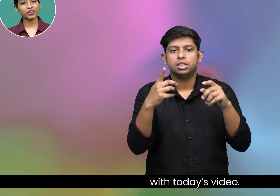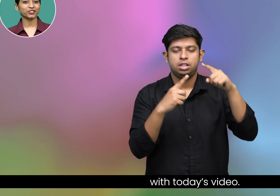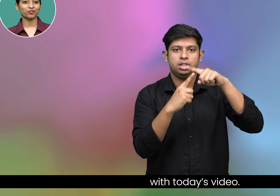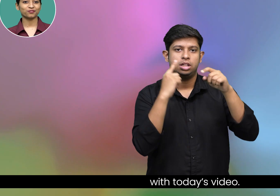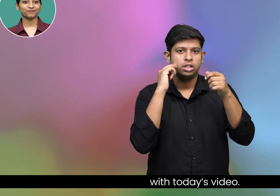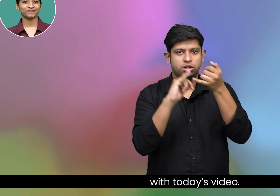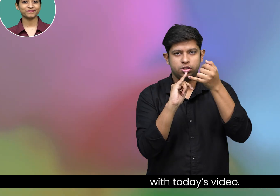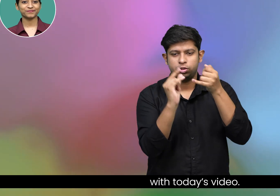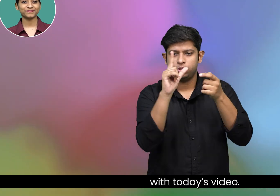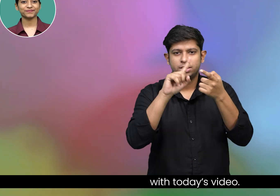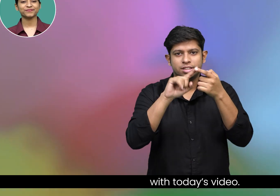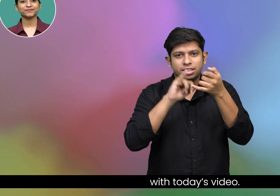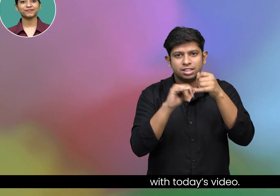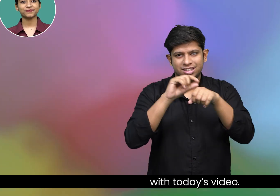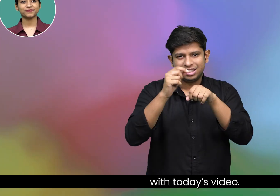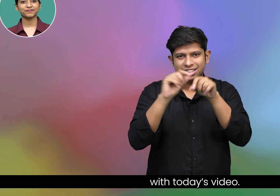today's video.